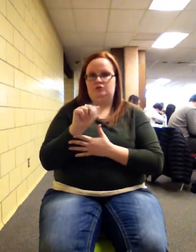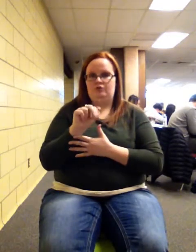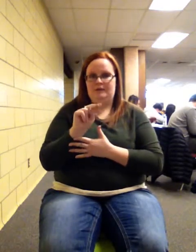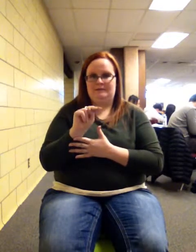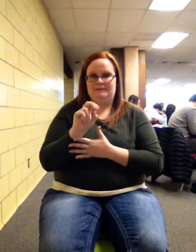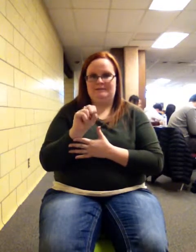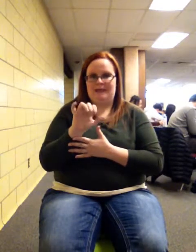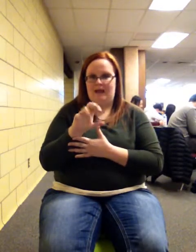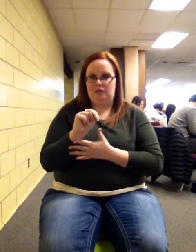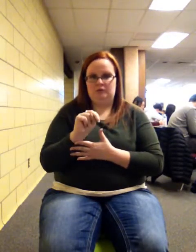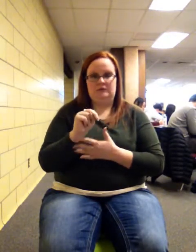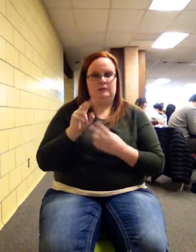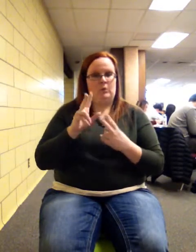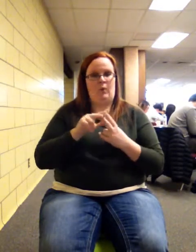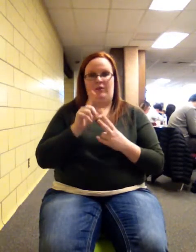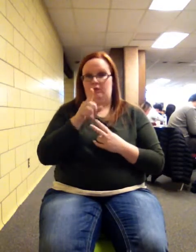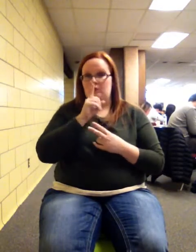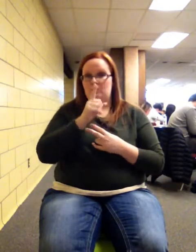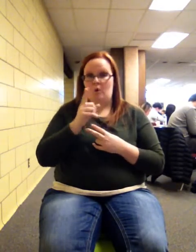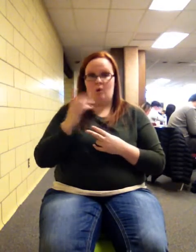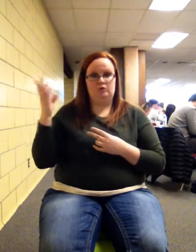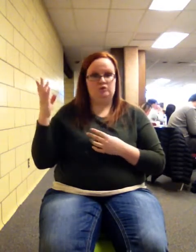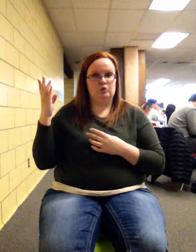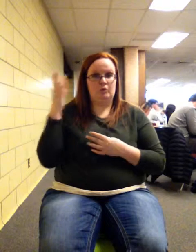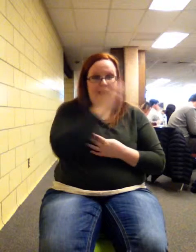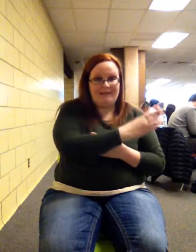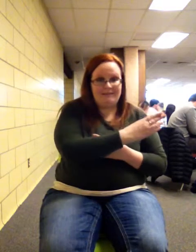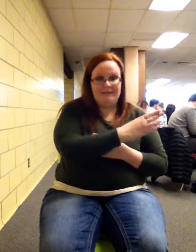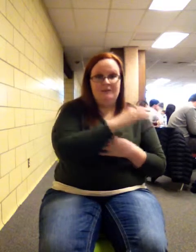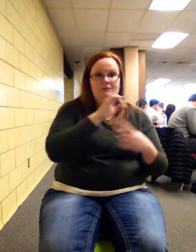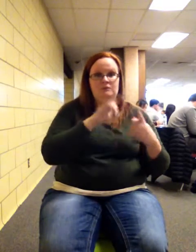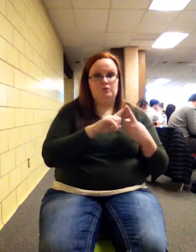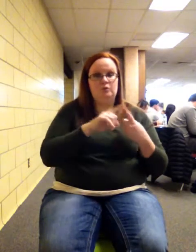banker is used. In the end, the company is getting the